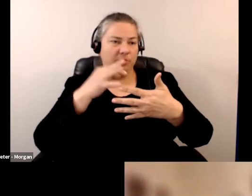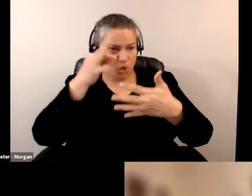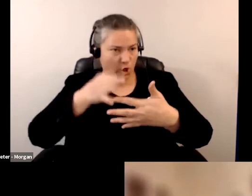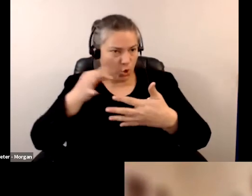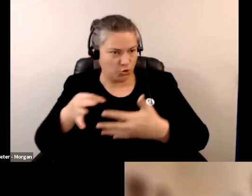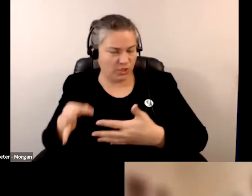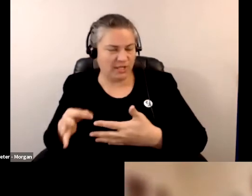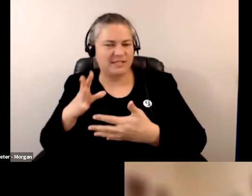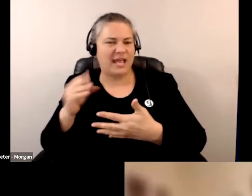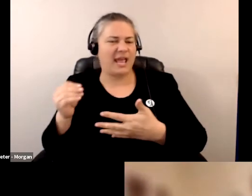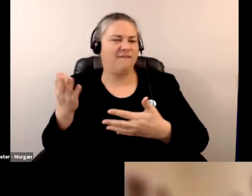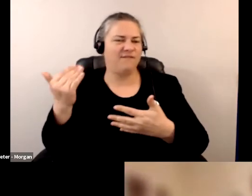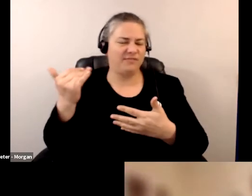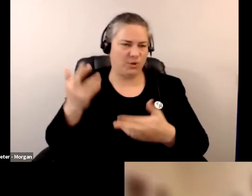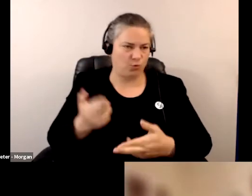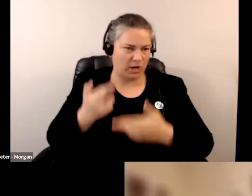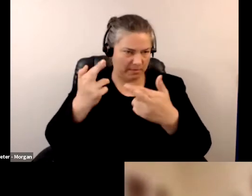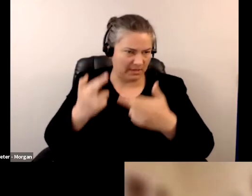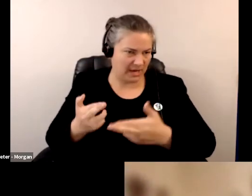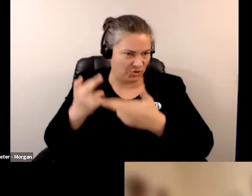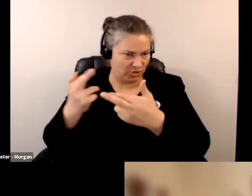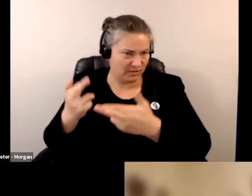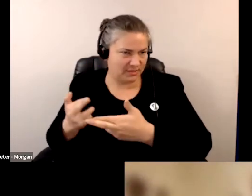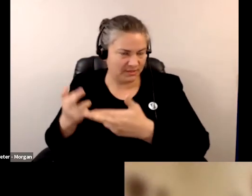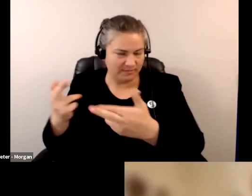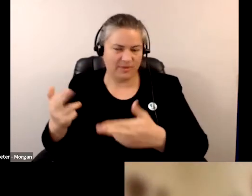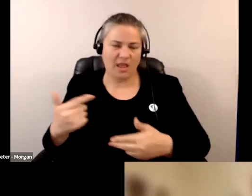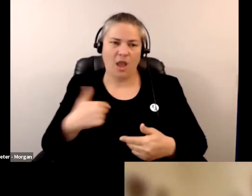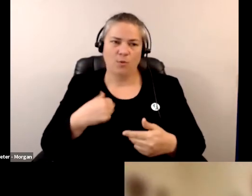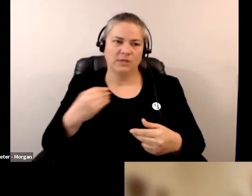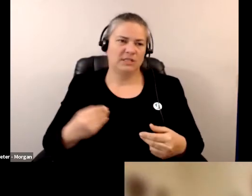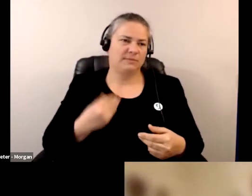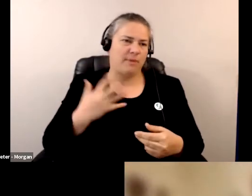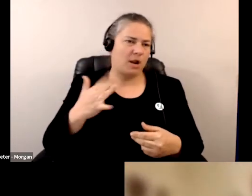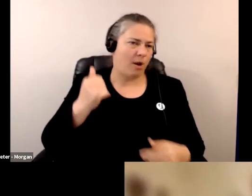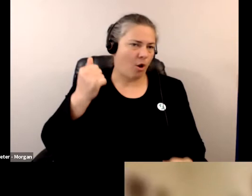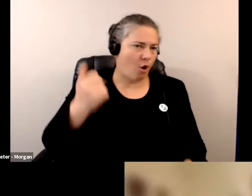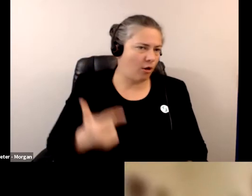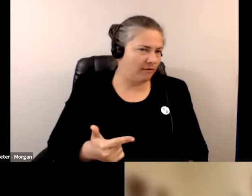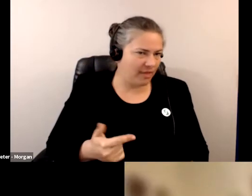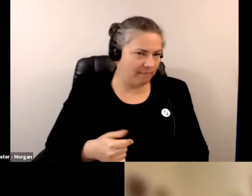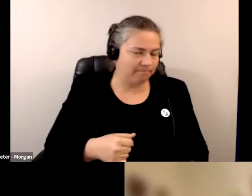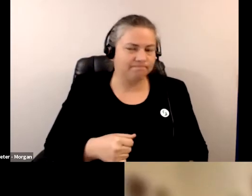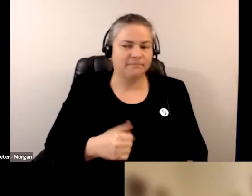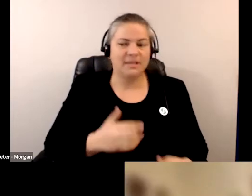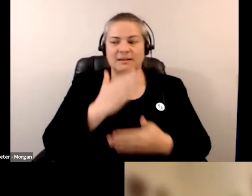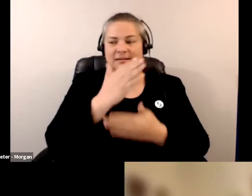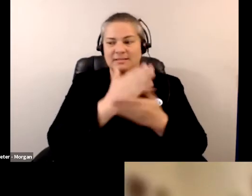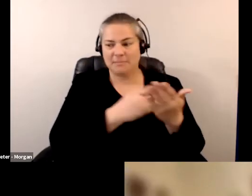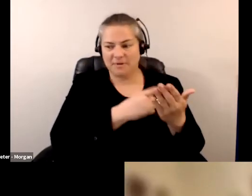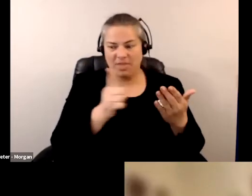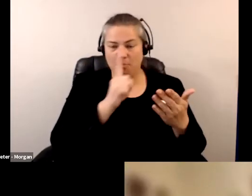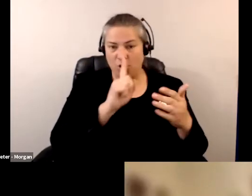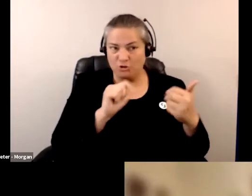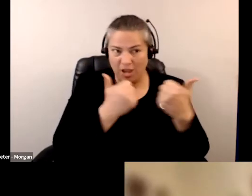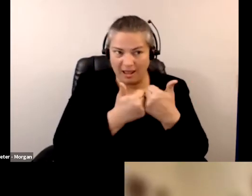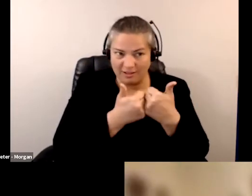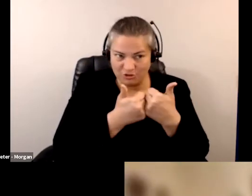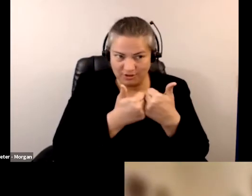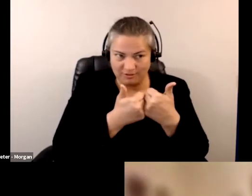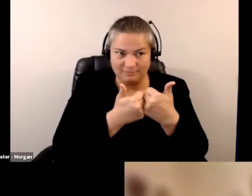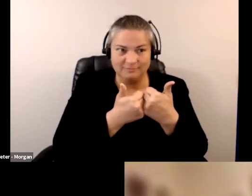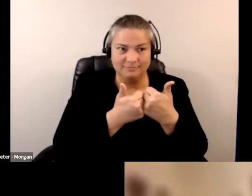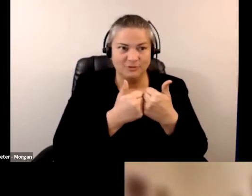was invigorated and inspired by all of them. Some of them will be more challenging to pursue and implement than